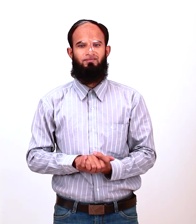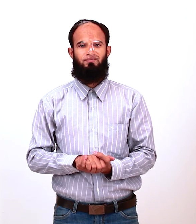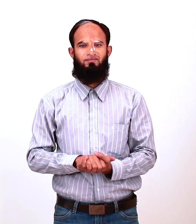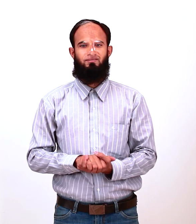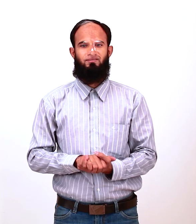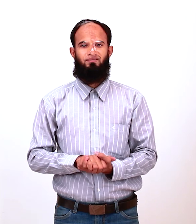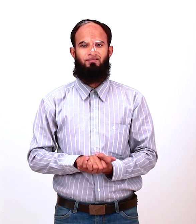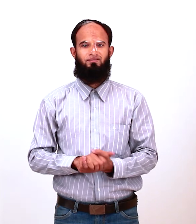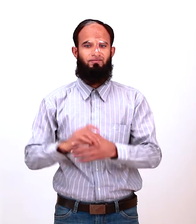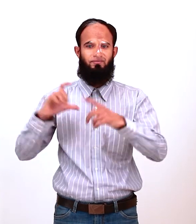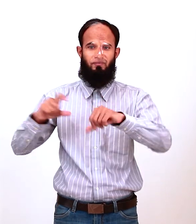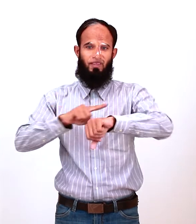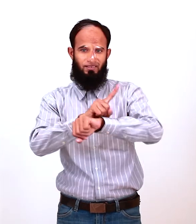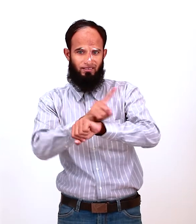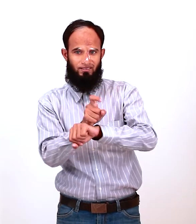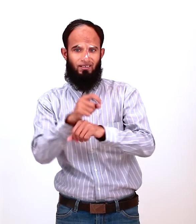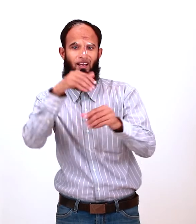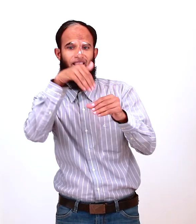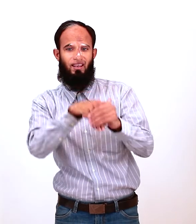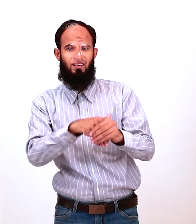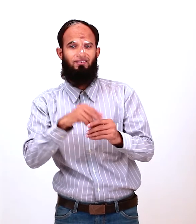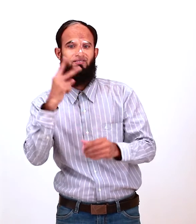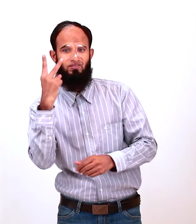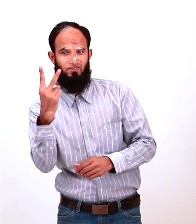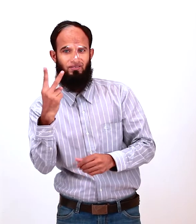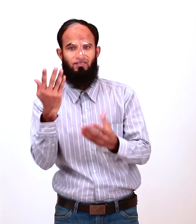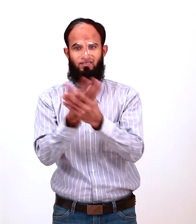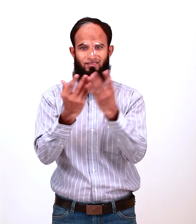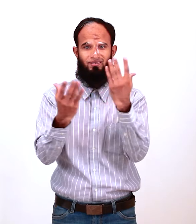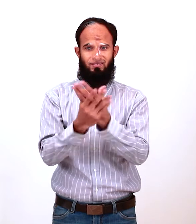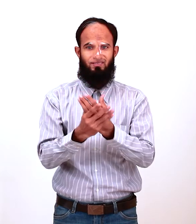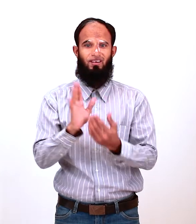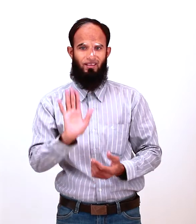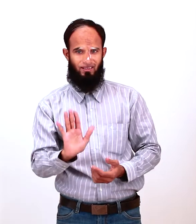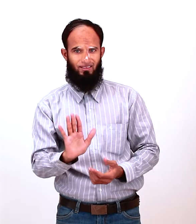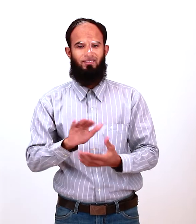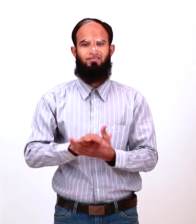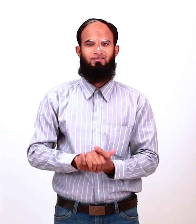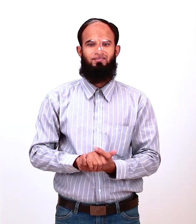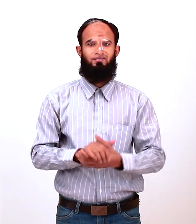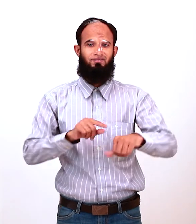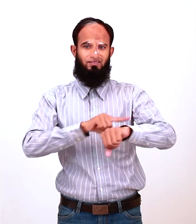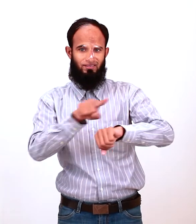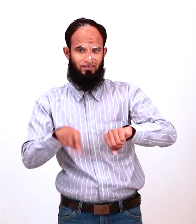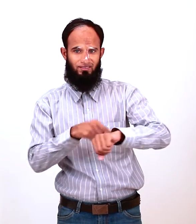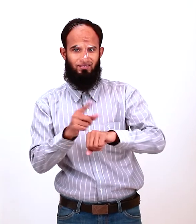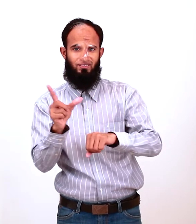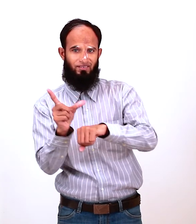Analog clocks have 2 hands. The hour hand is the short one, and the minute hand is the long